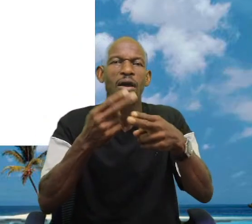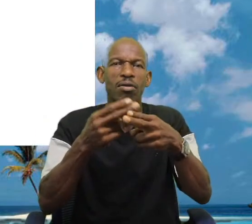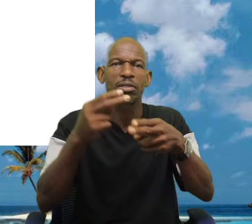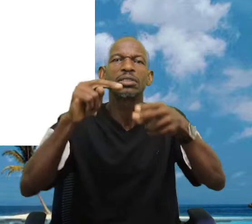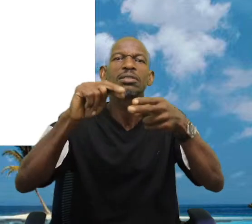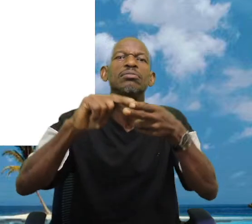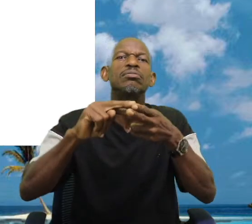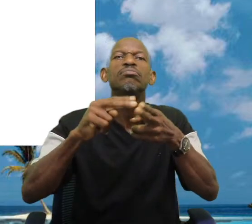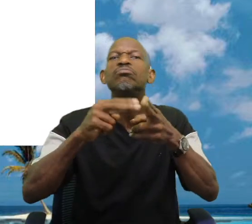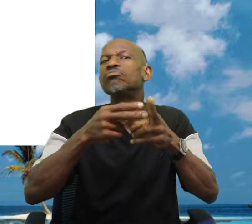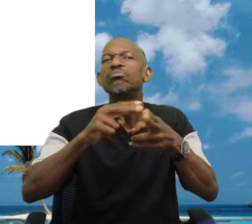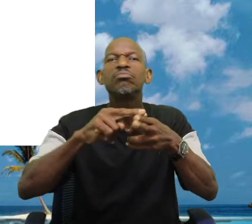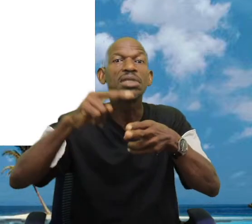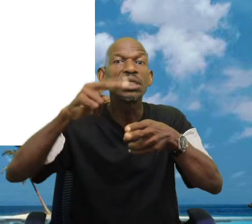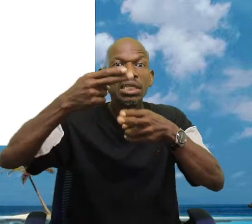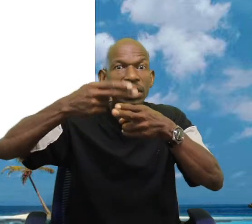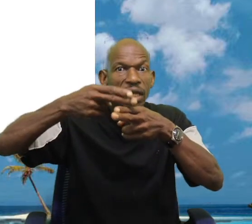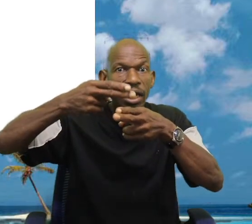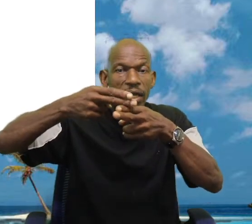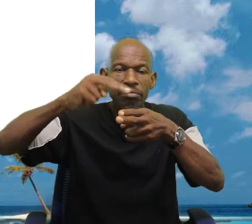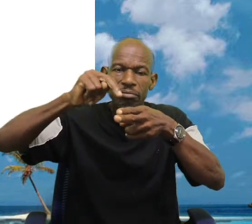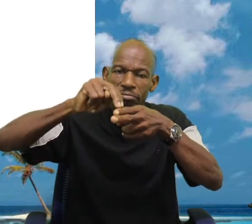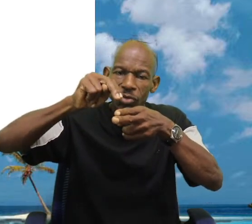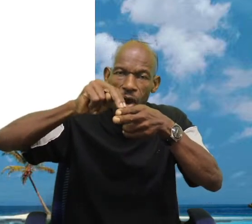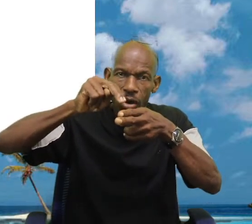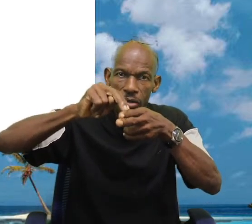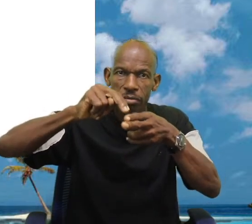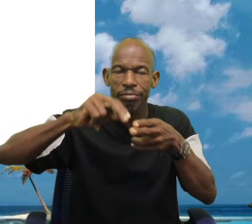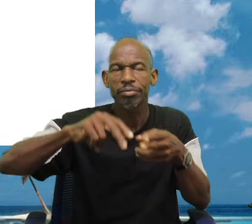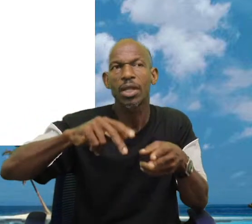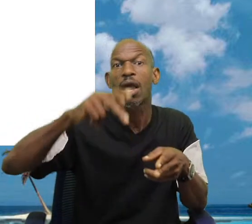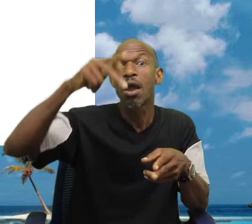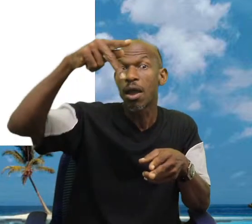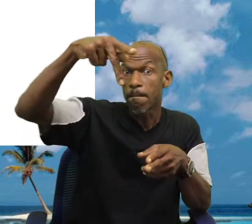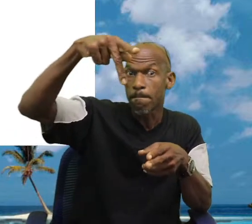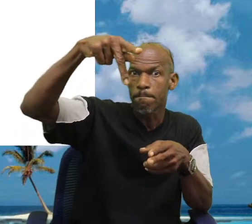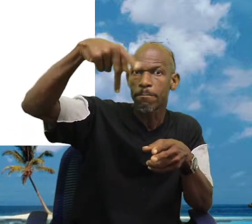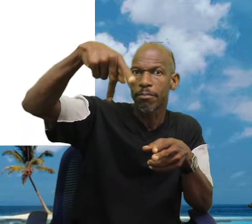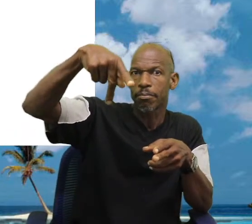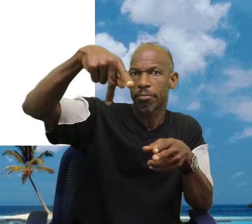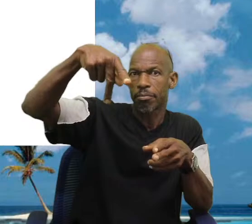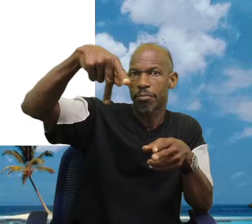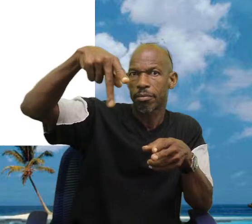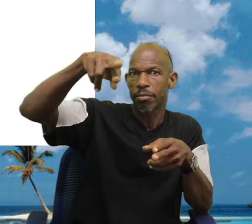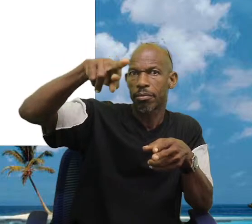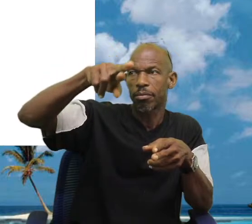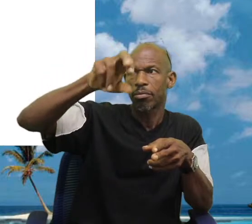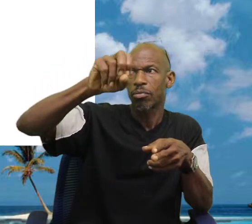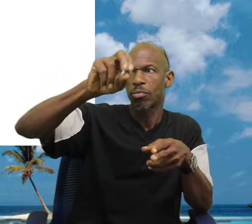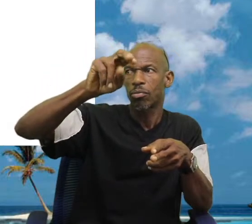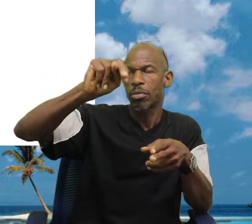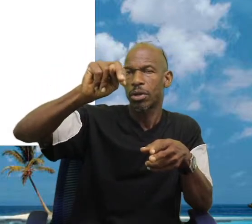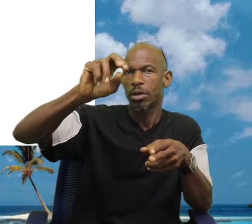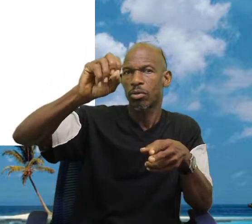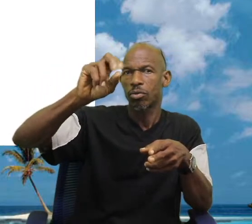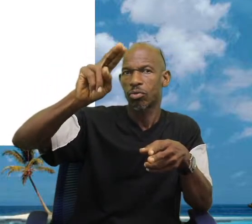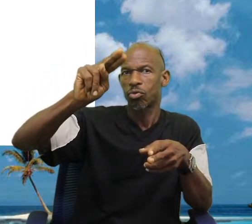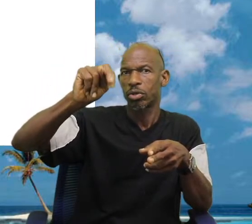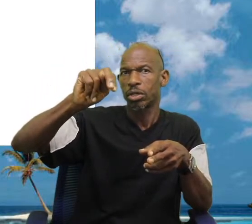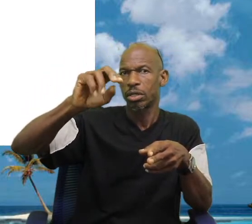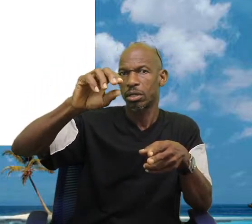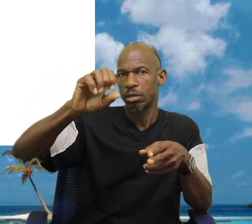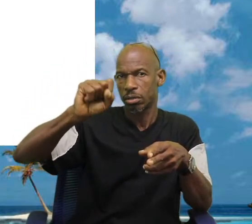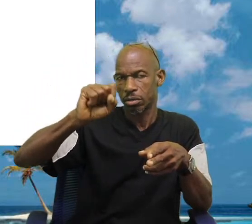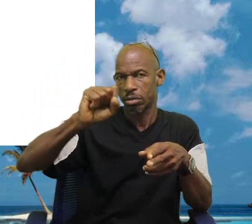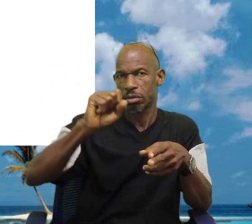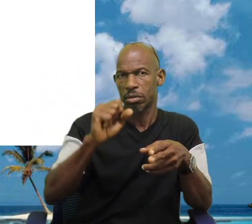remember that nouns are names. Pronouns, and you'll see in the word pronouns, it have nouns